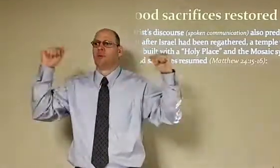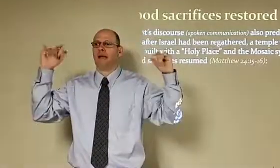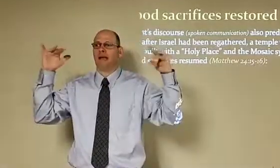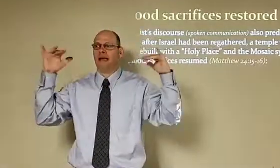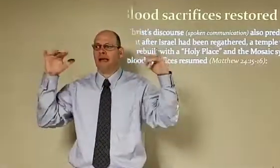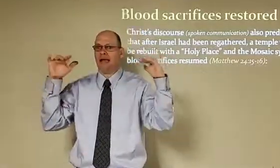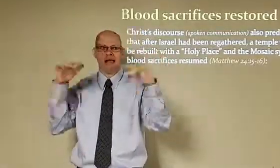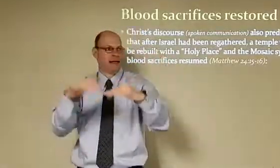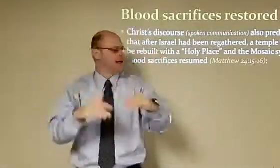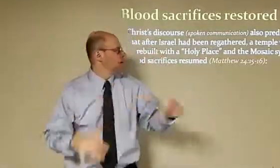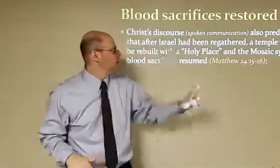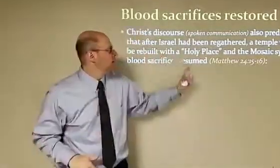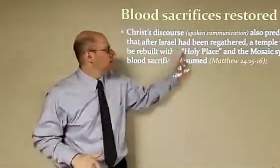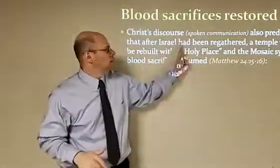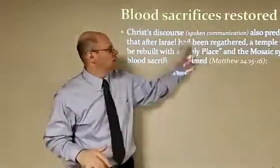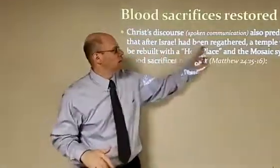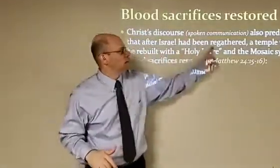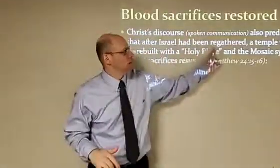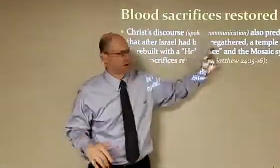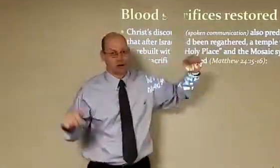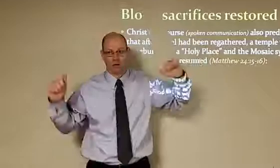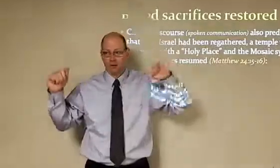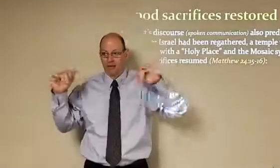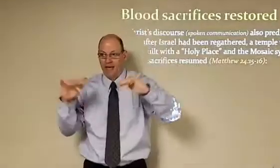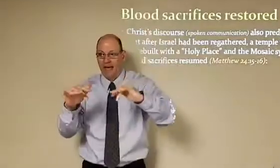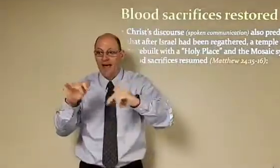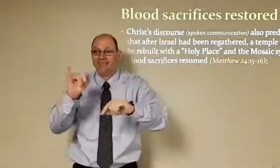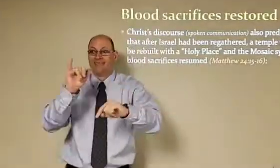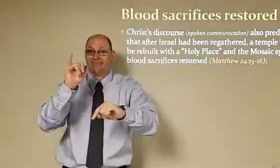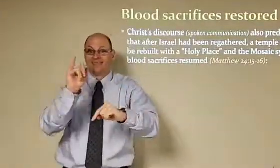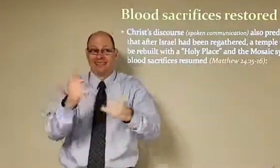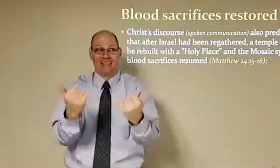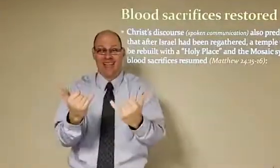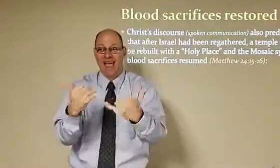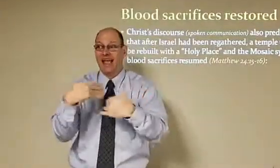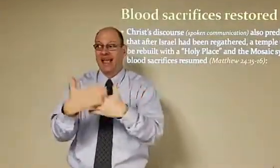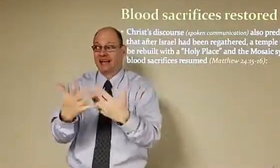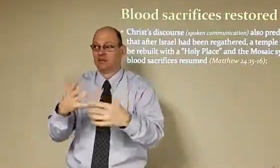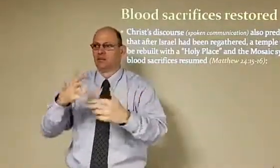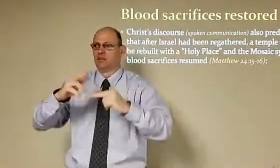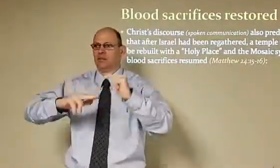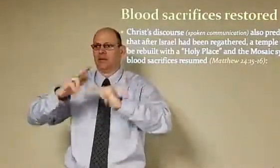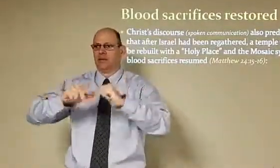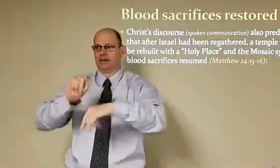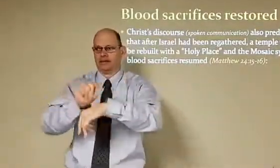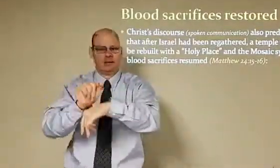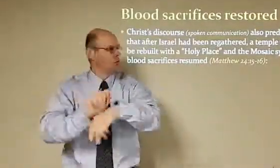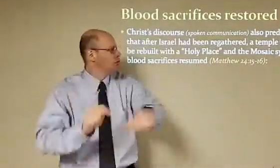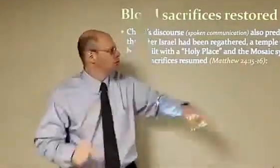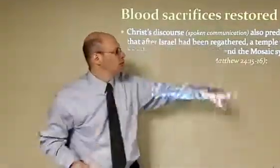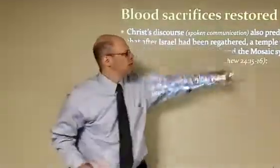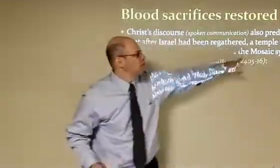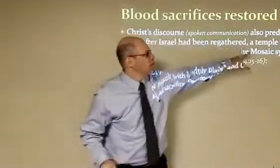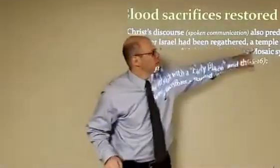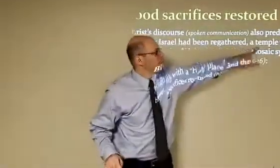Israel became a nation in 1948, and they all returned back, the Israelis.